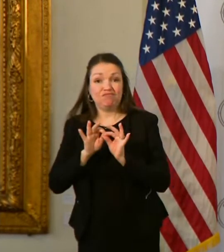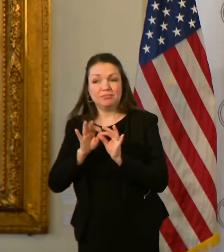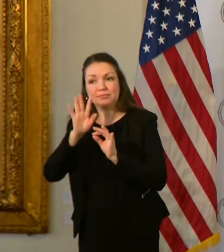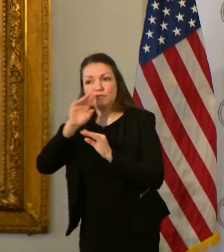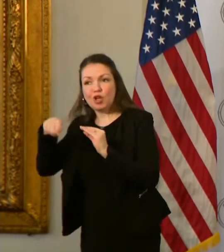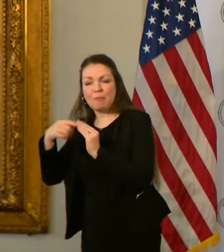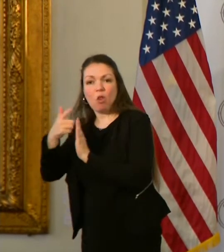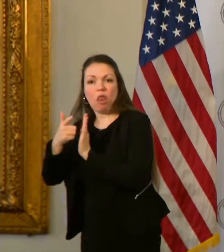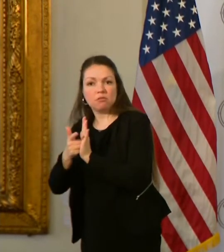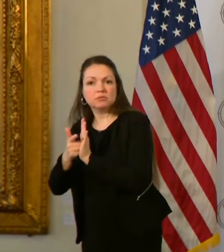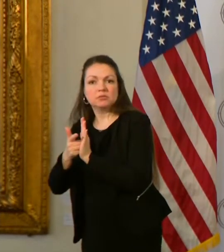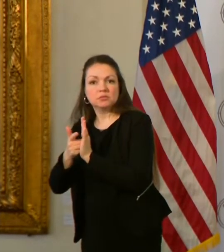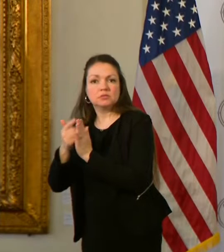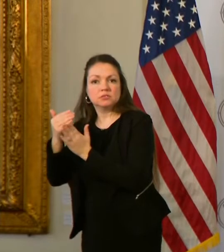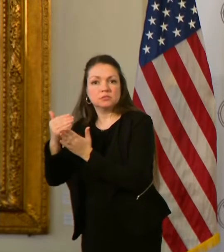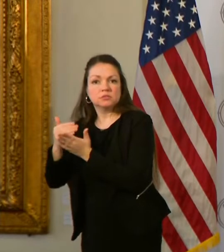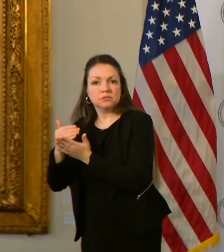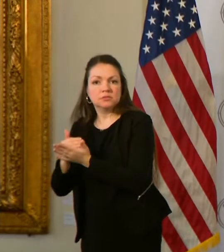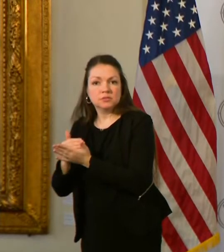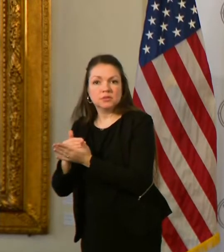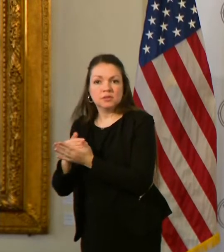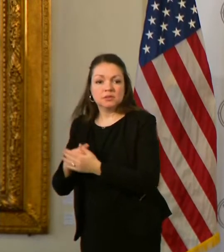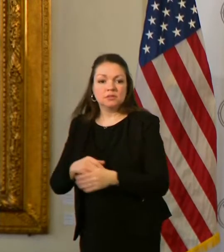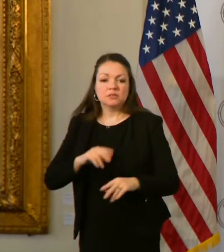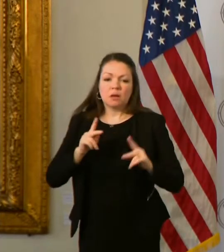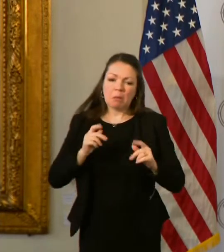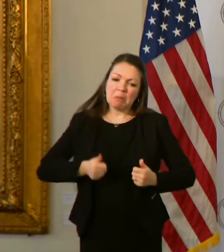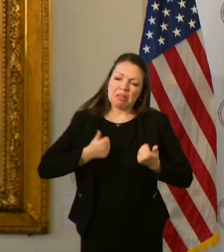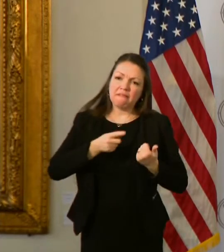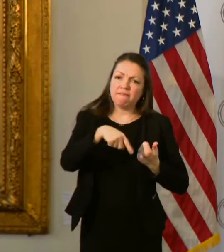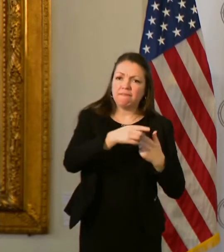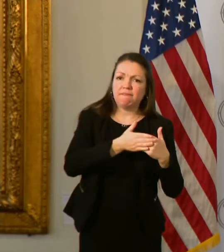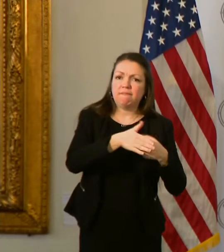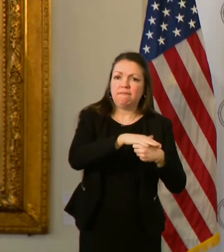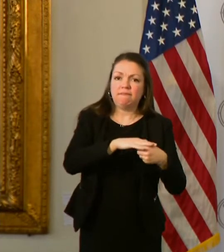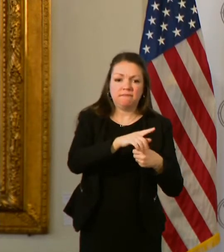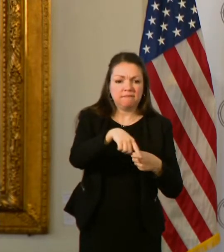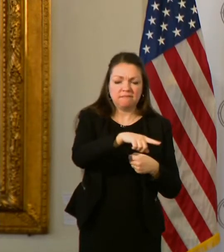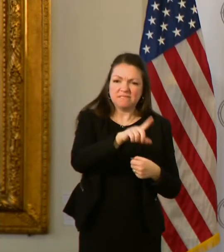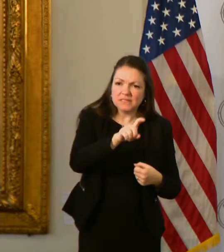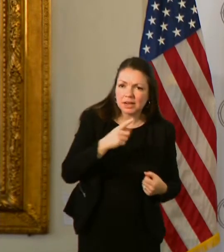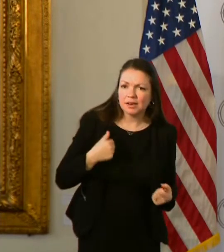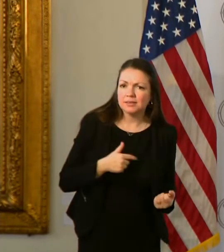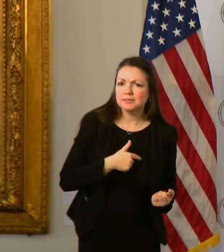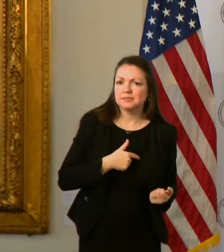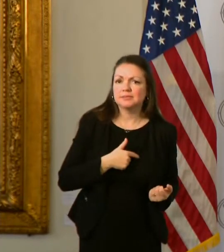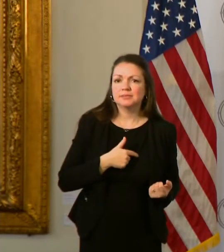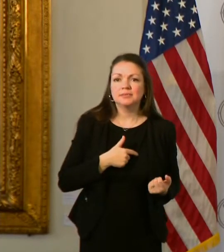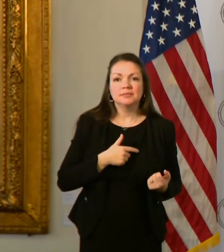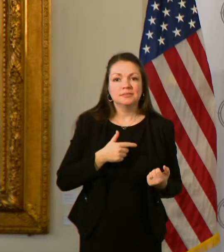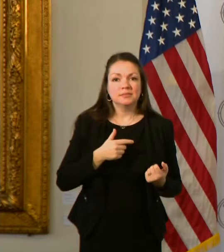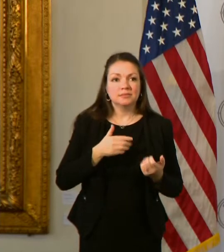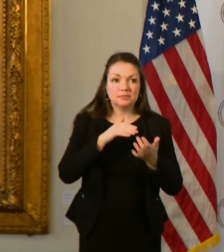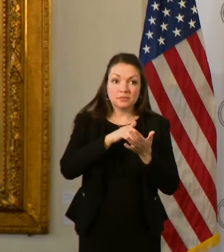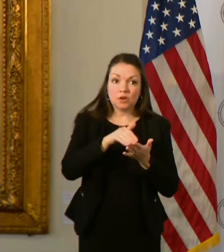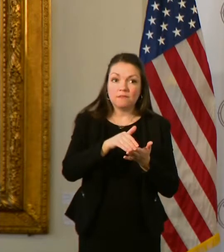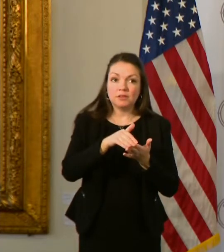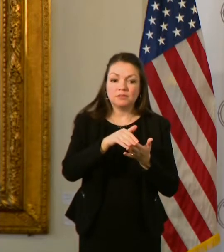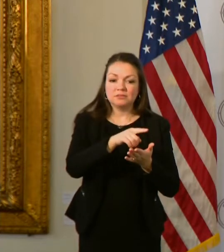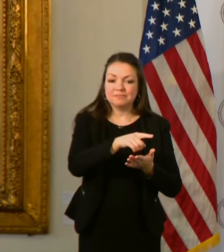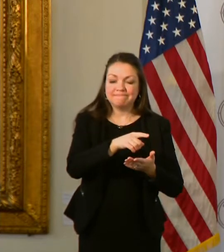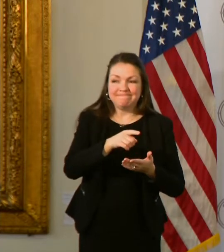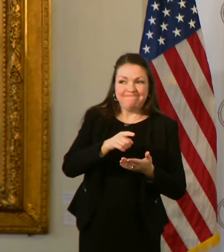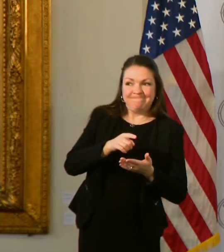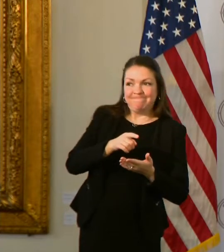laws. The people in the neighborhoods who need us most oftentimes trust us the least.